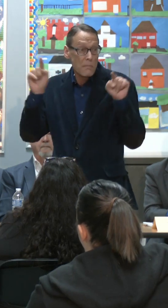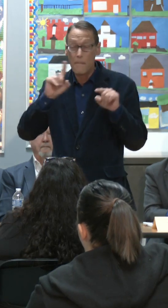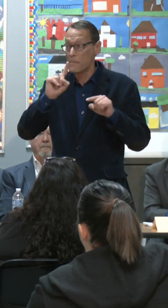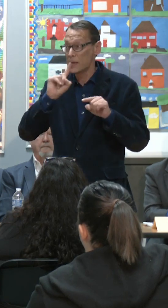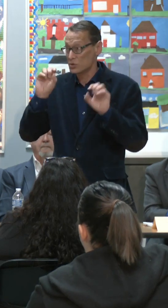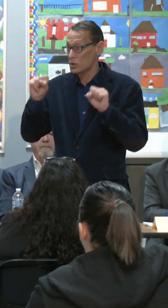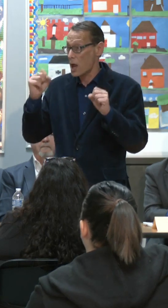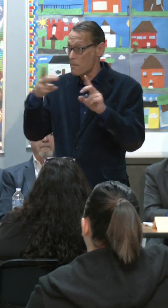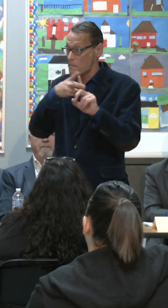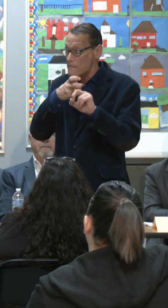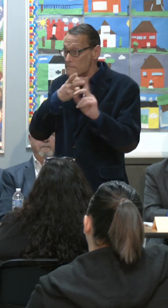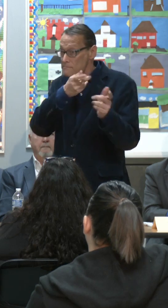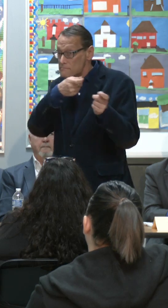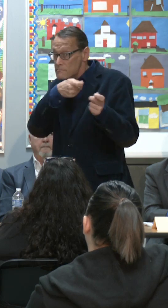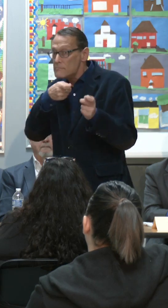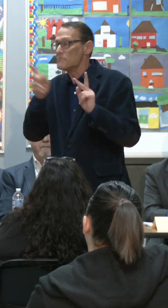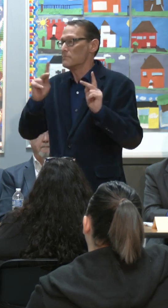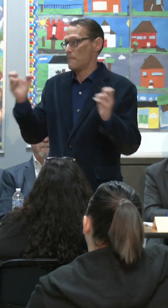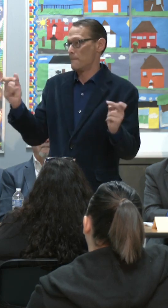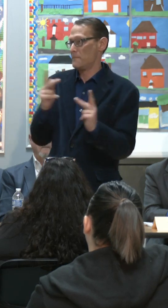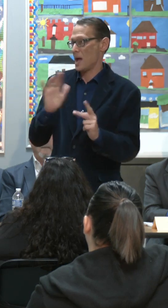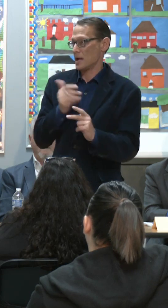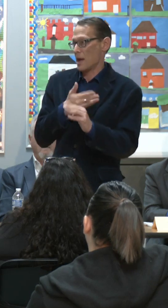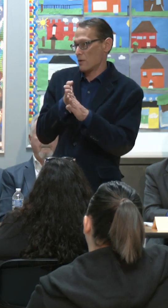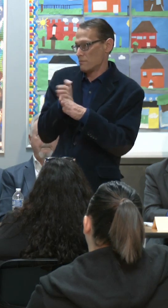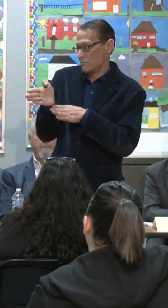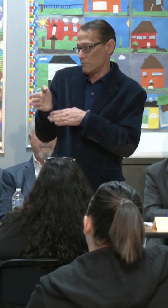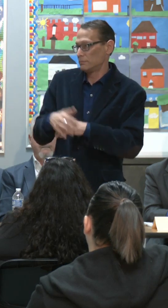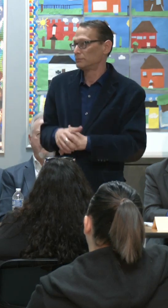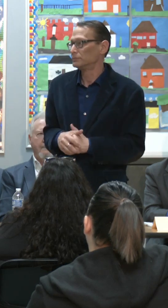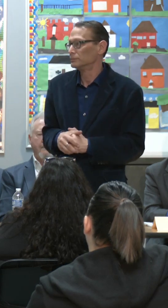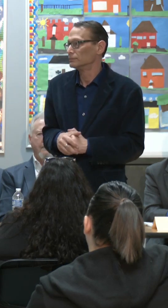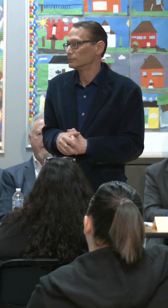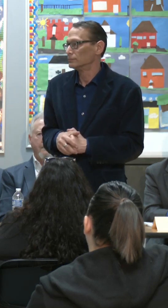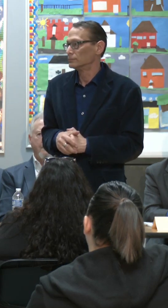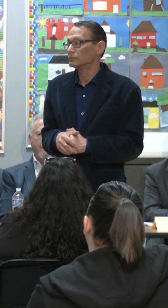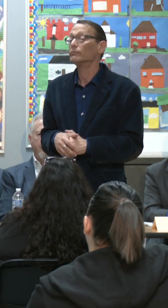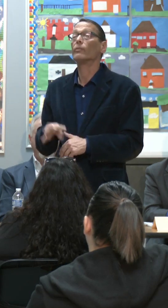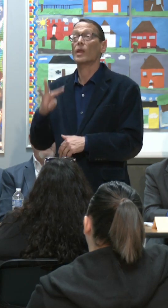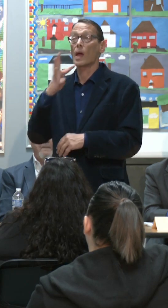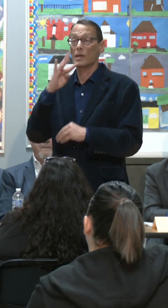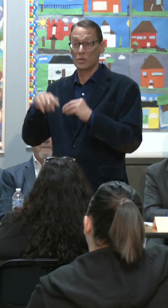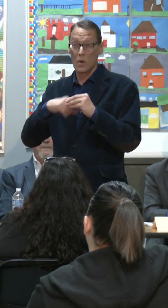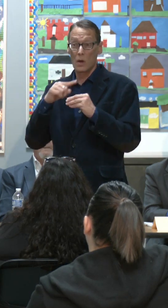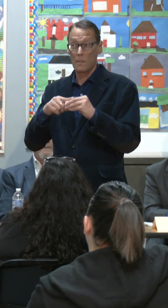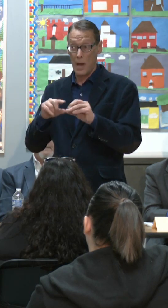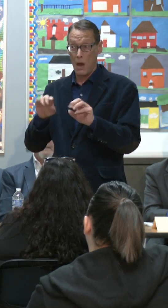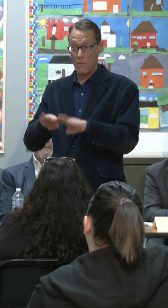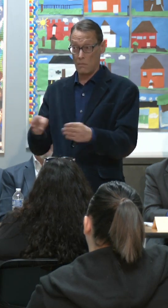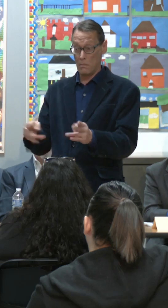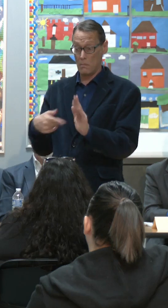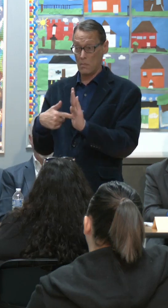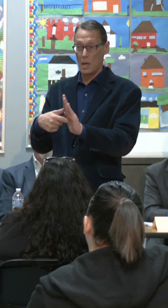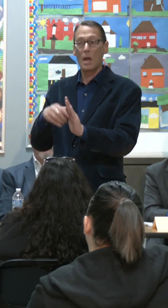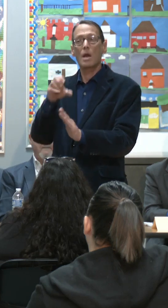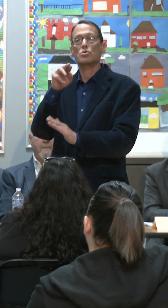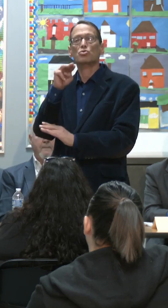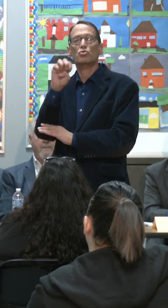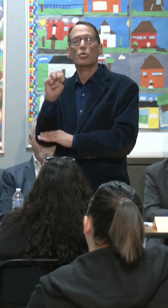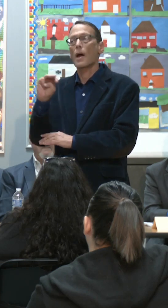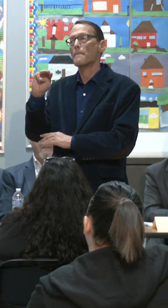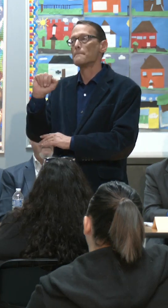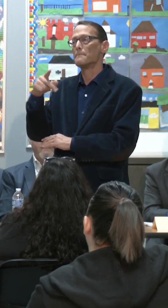Louis because it's an honorable, noble profession, and we're gonna start bringing them back. You know, I think a lot of departments are suffering through the same thing, but the